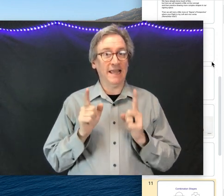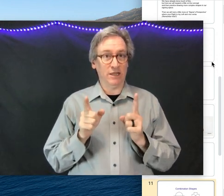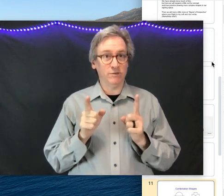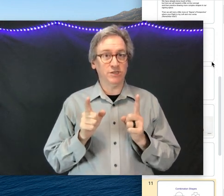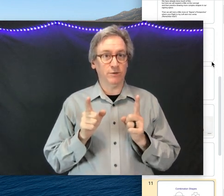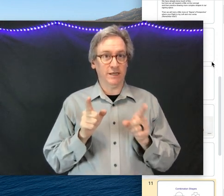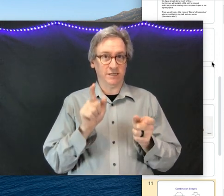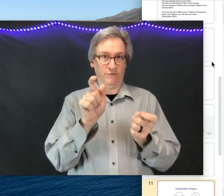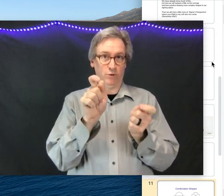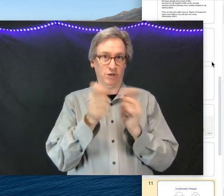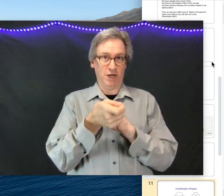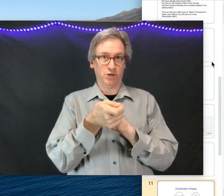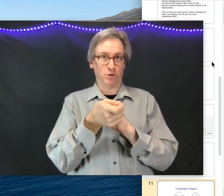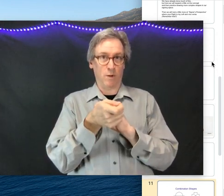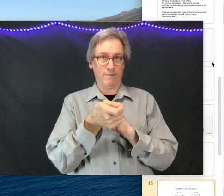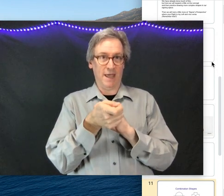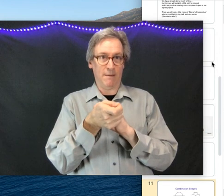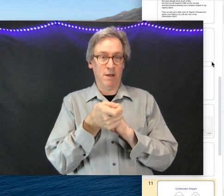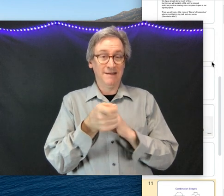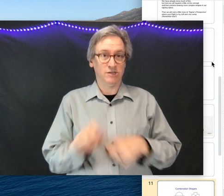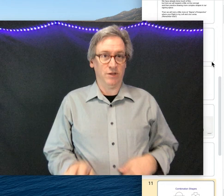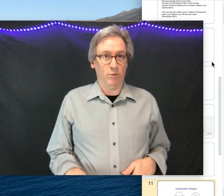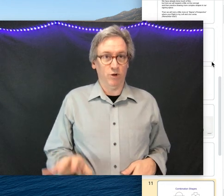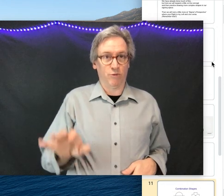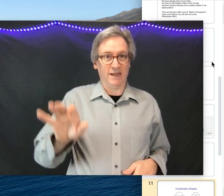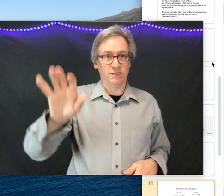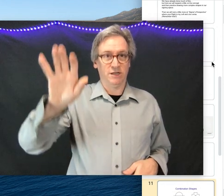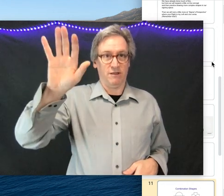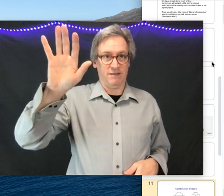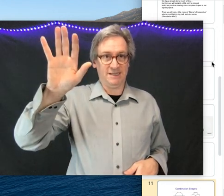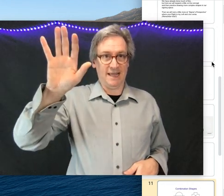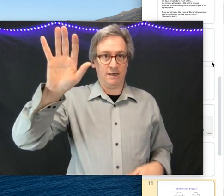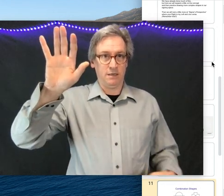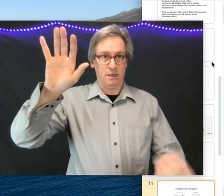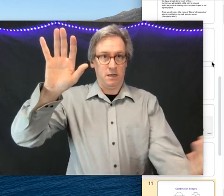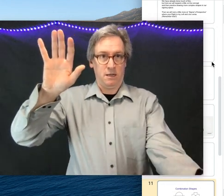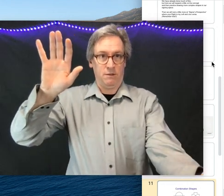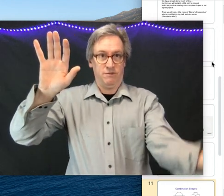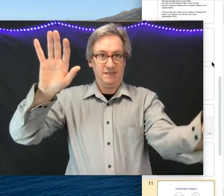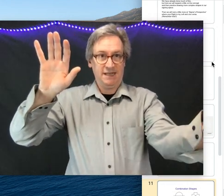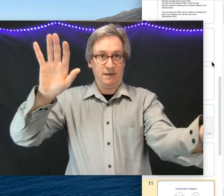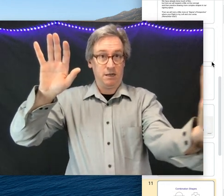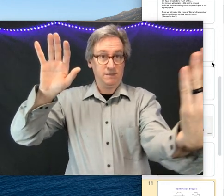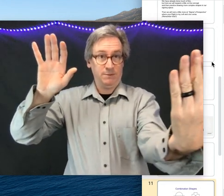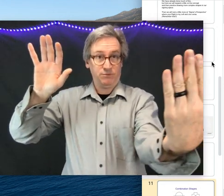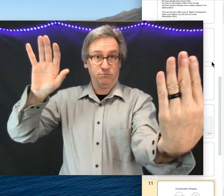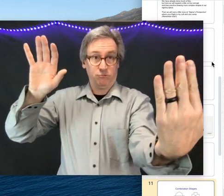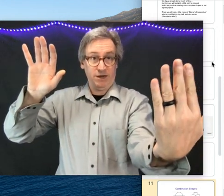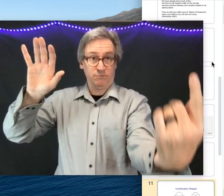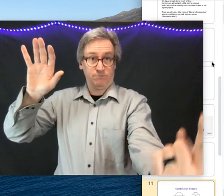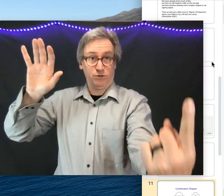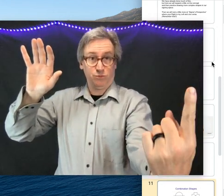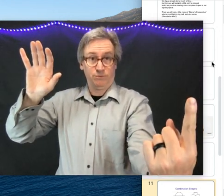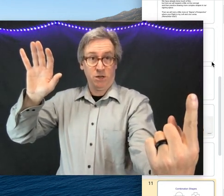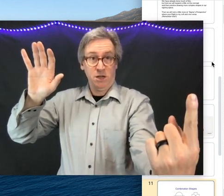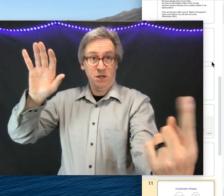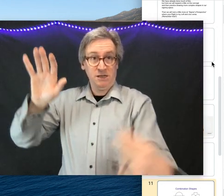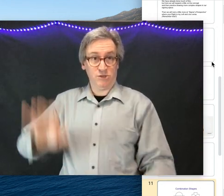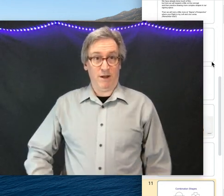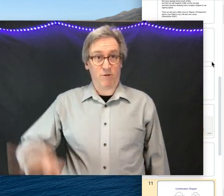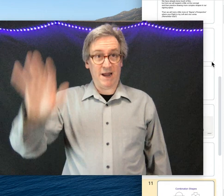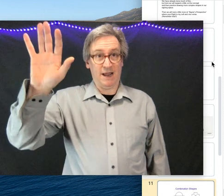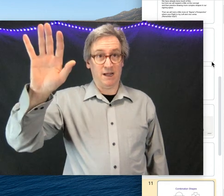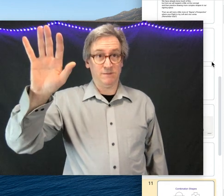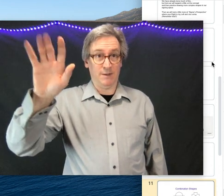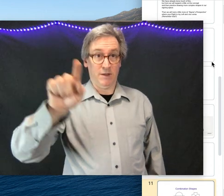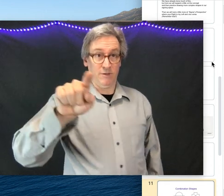One thing to get used to is if you can change your webcam so that when you raise this hand comes up, right? So